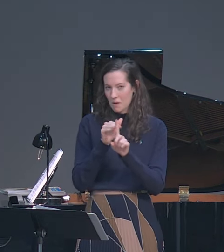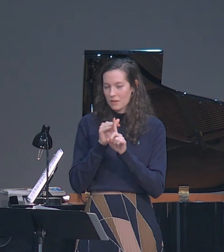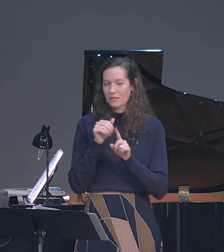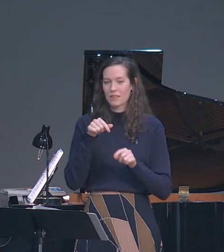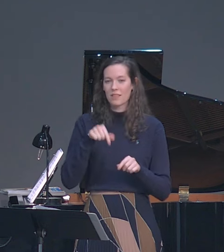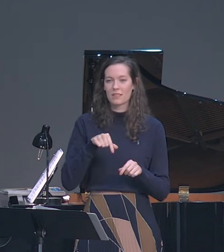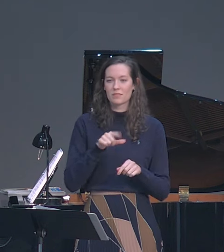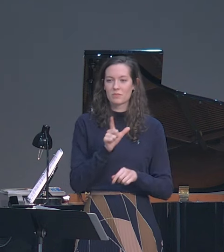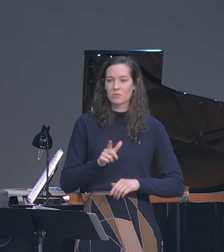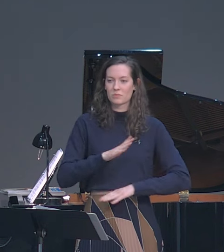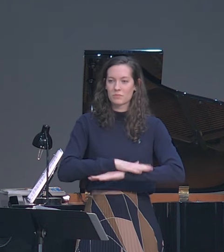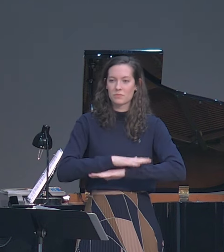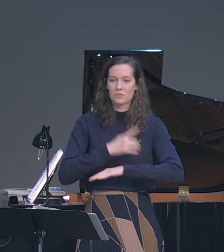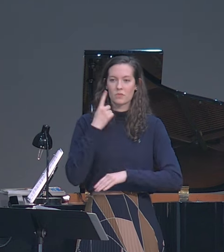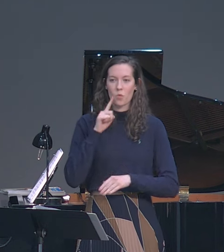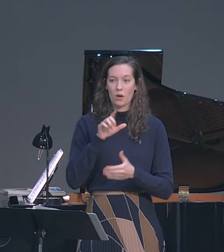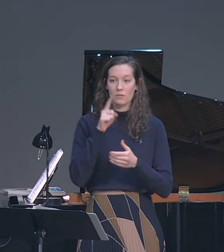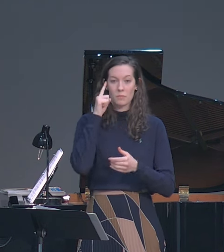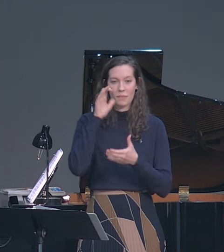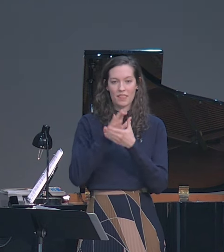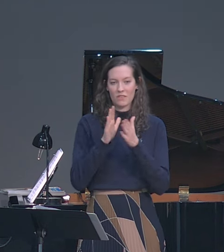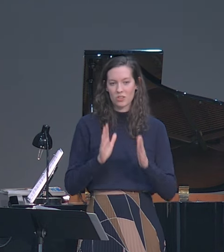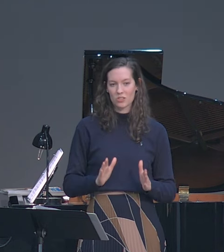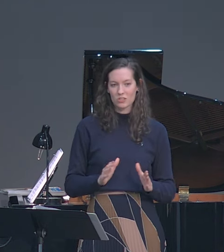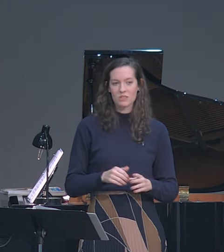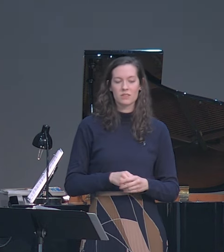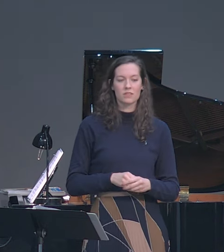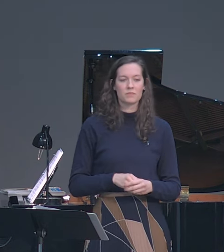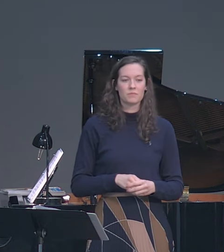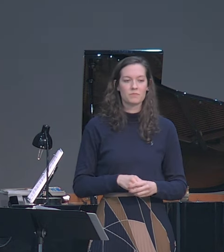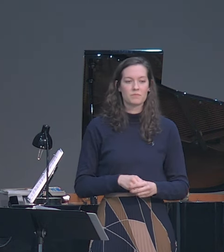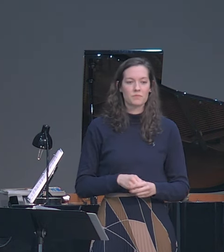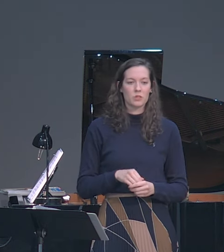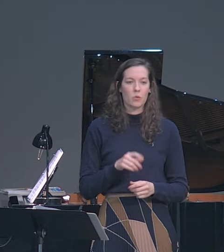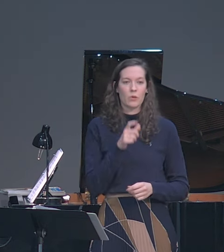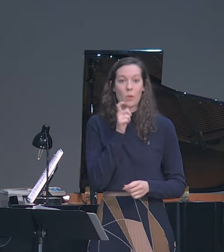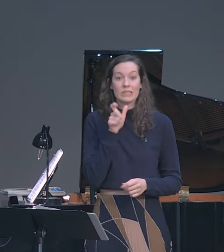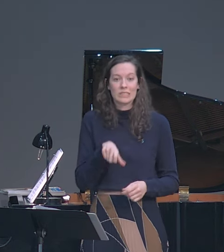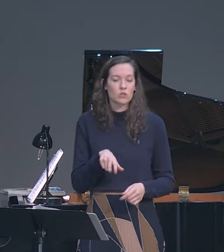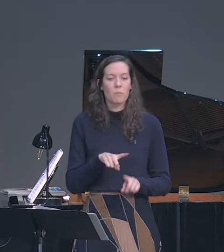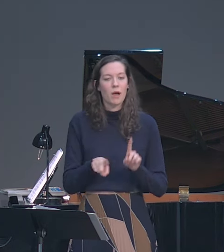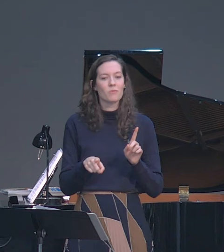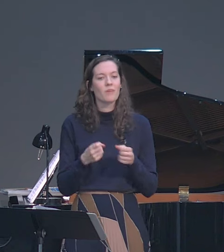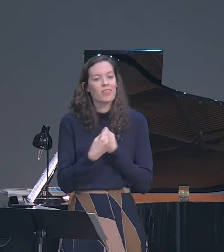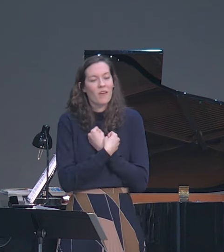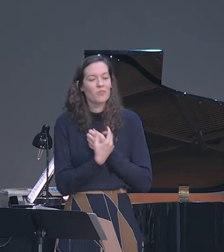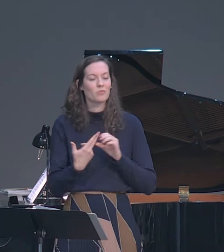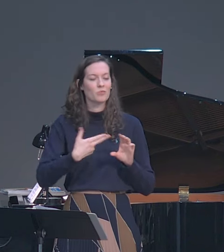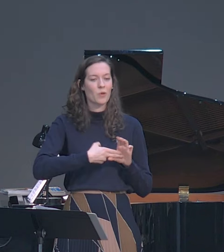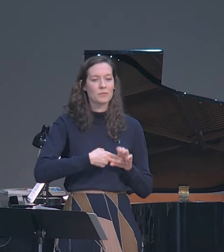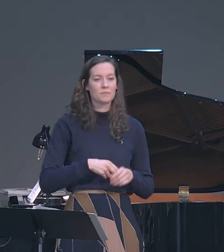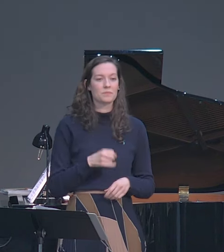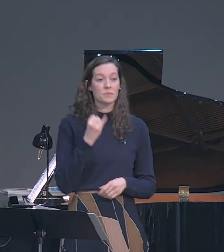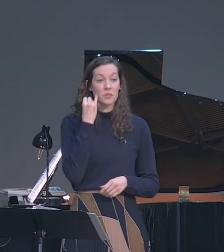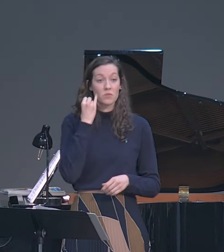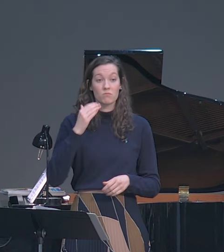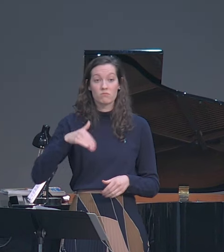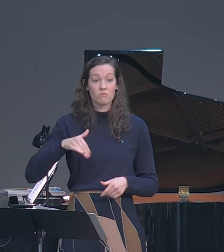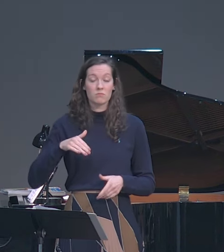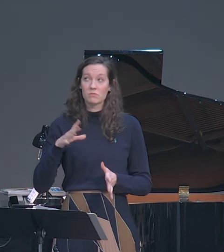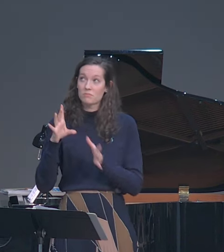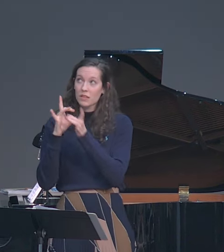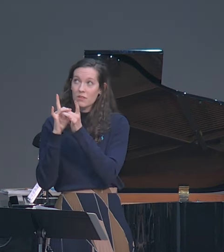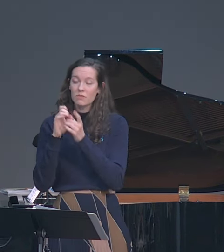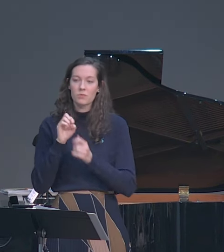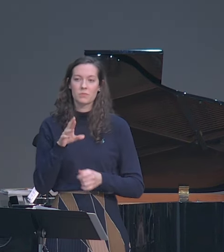with us. You don't have to, but we would love for you to. If you are not a believer, if you're under church discipline,